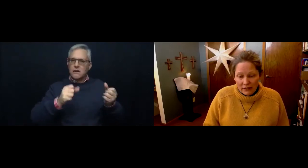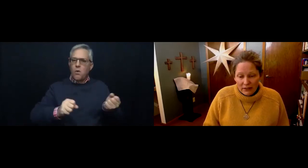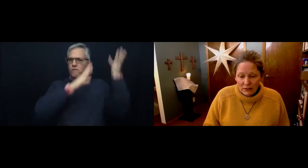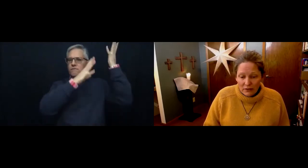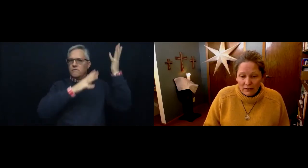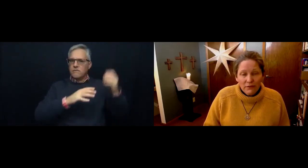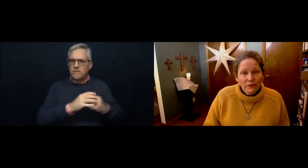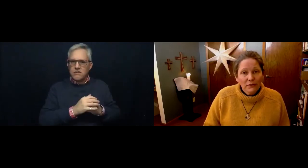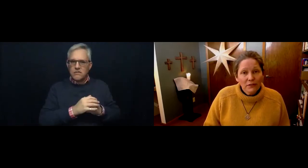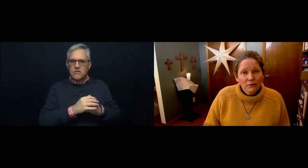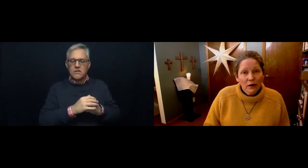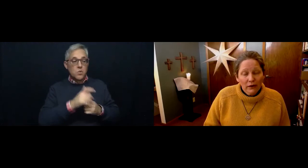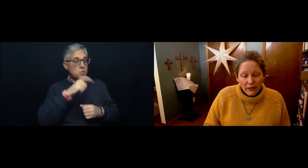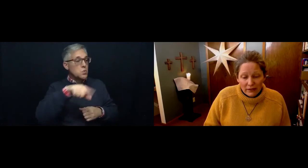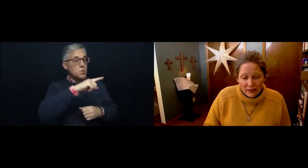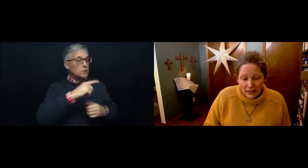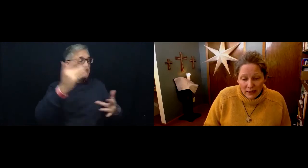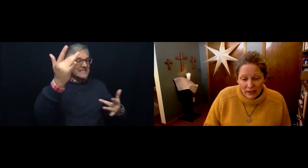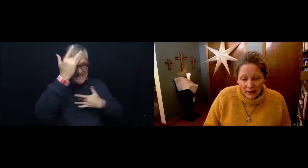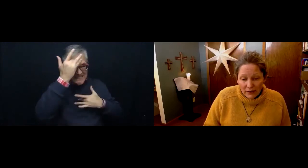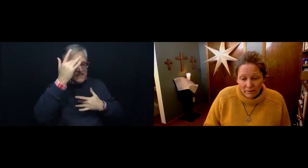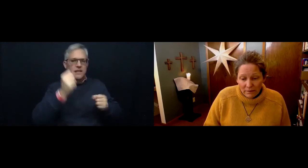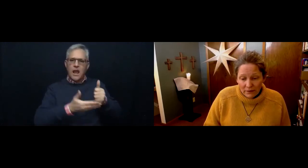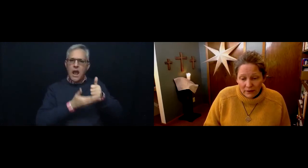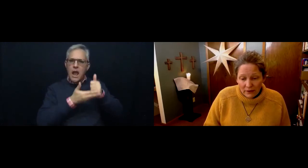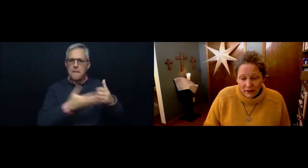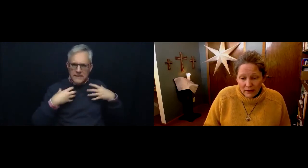sick and serve those who are in need.